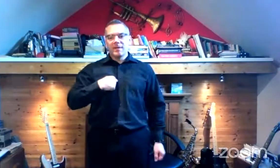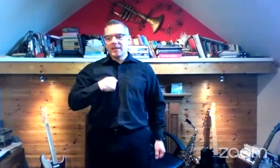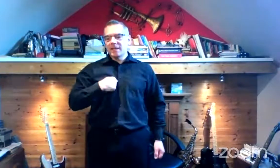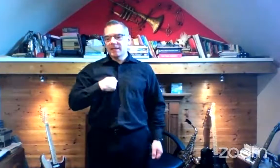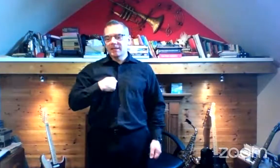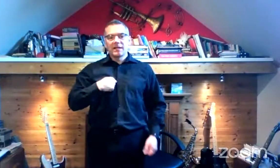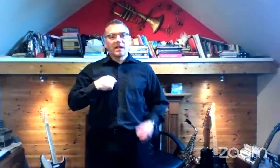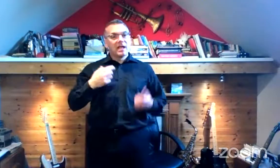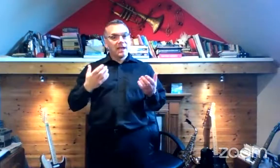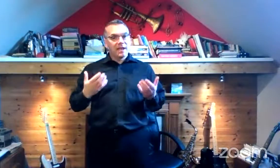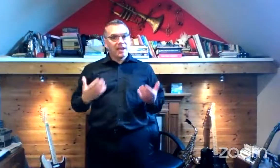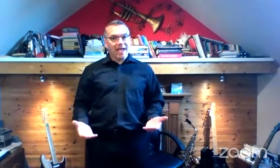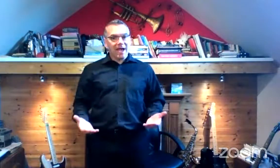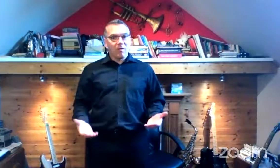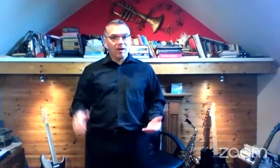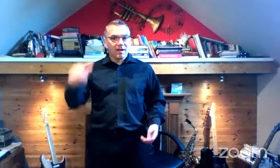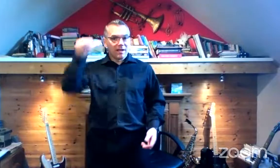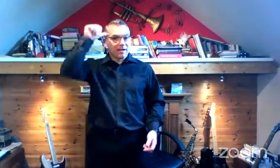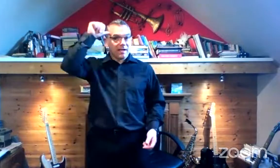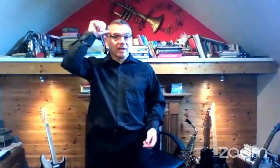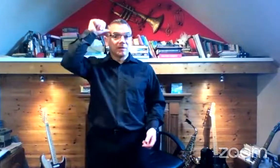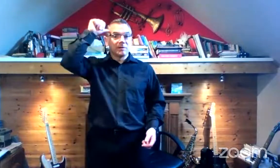me. Now I know.